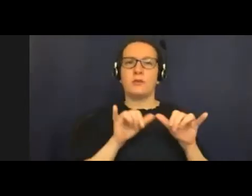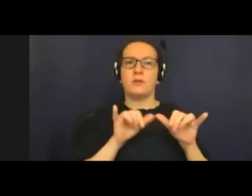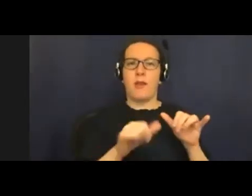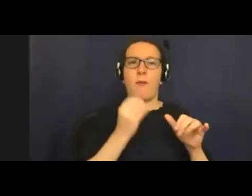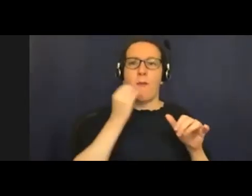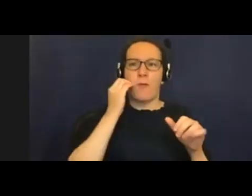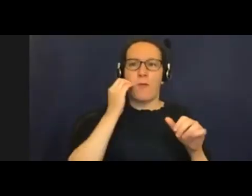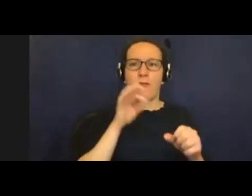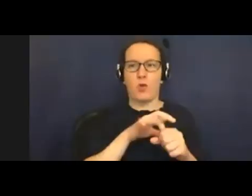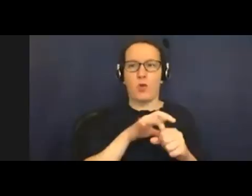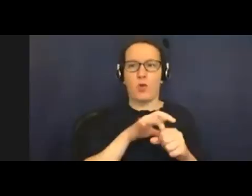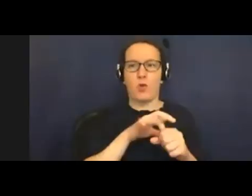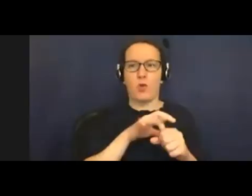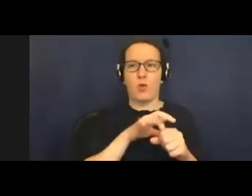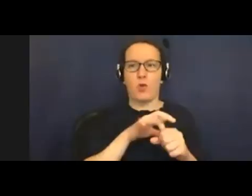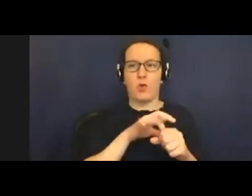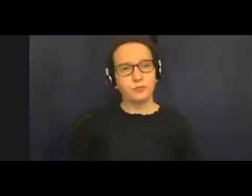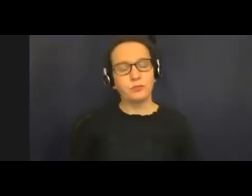we